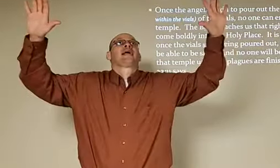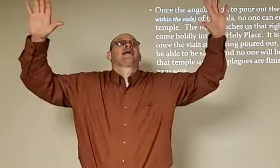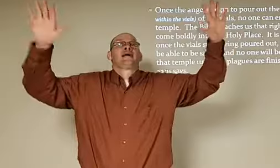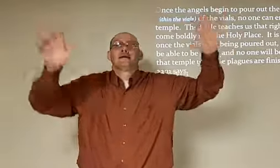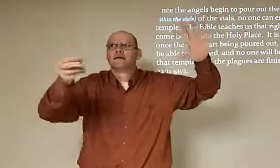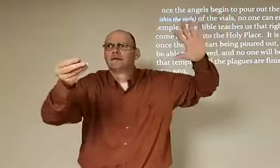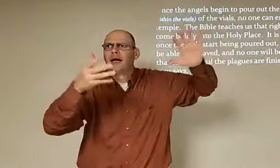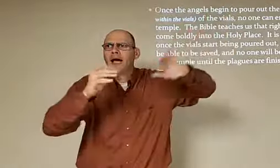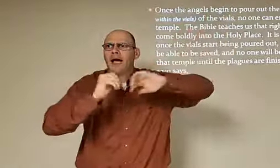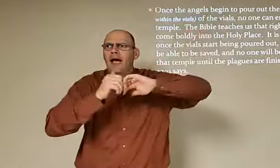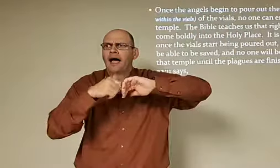and then I raise my hands,